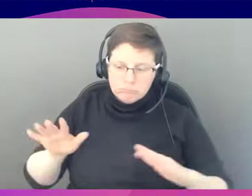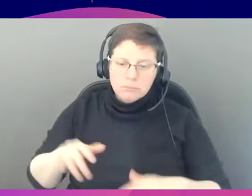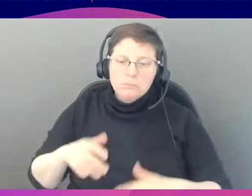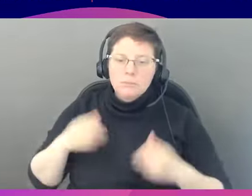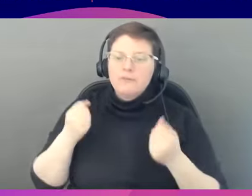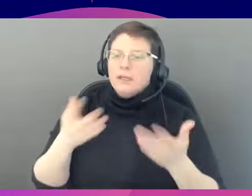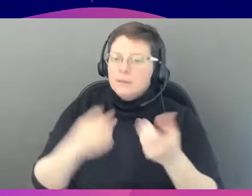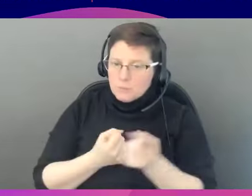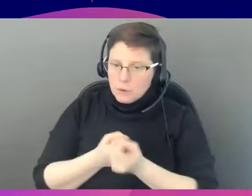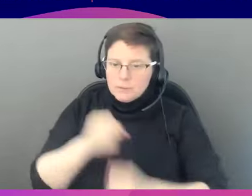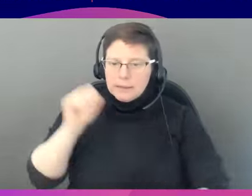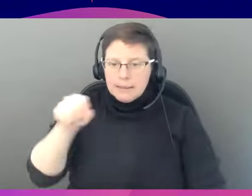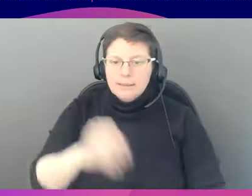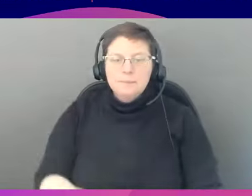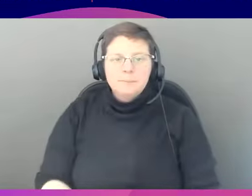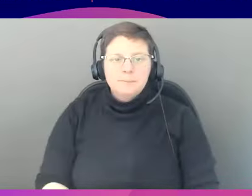That's great. Thank you.